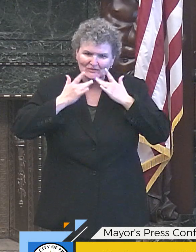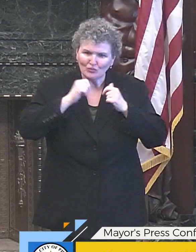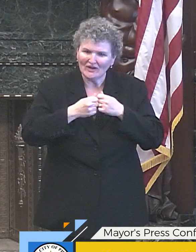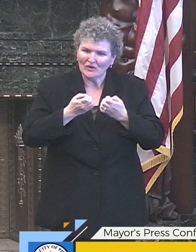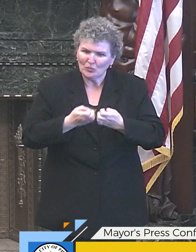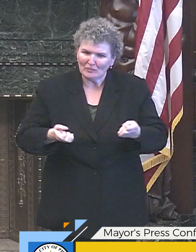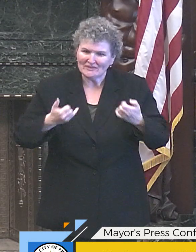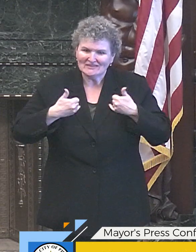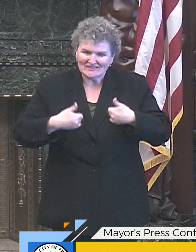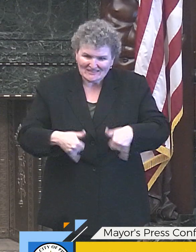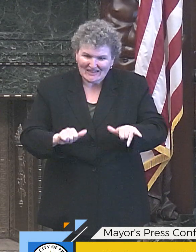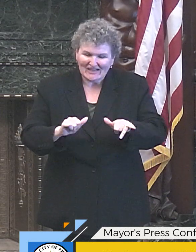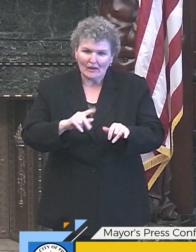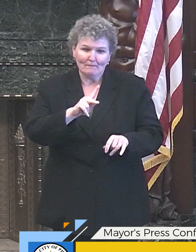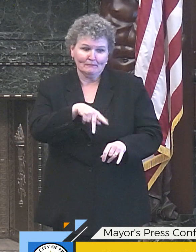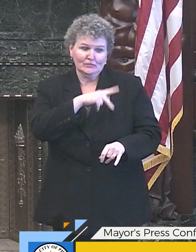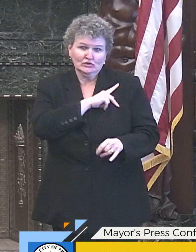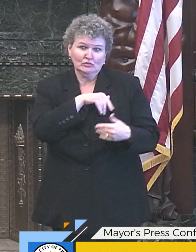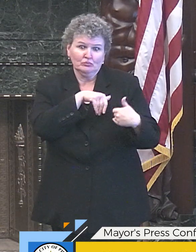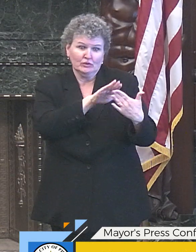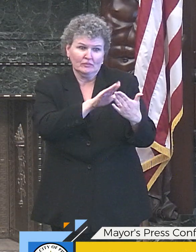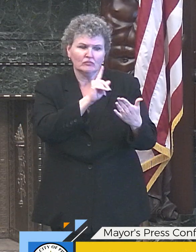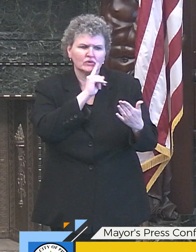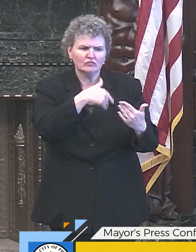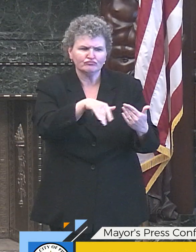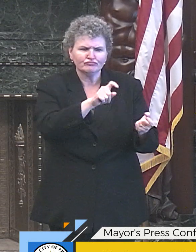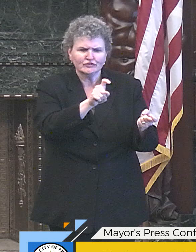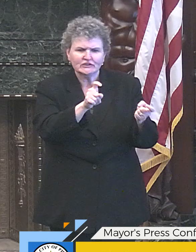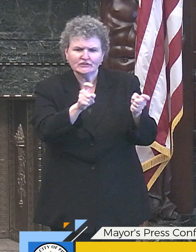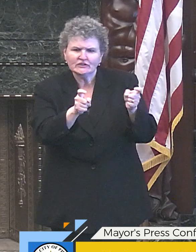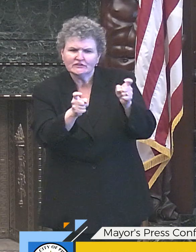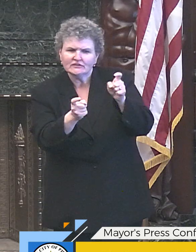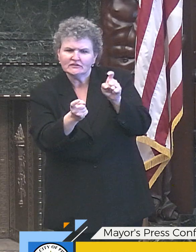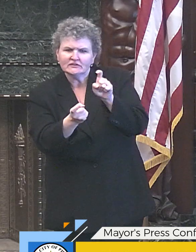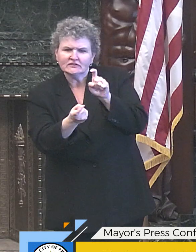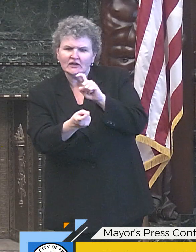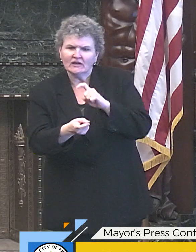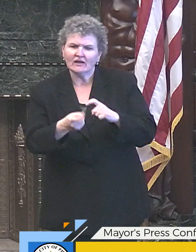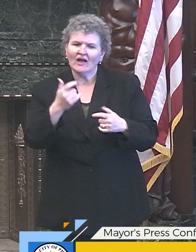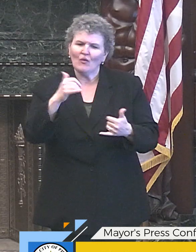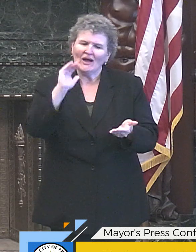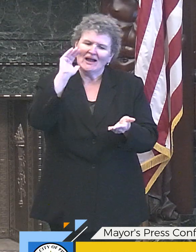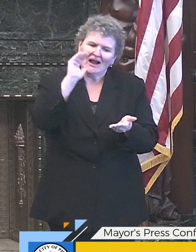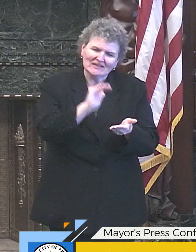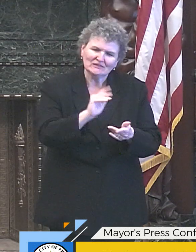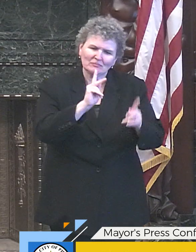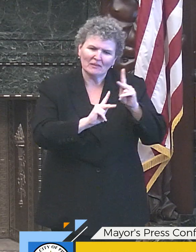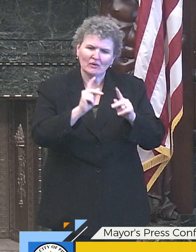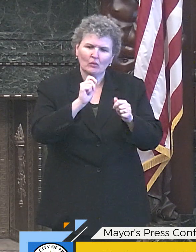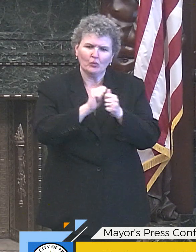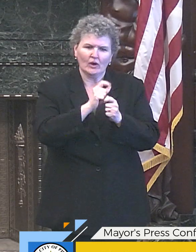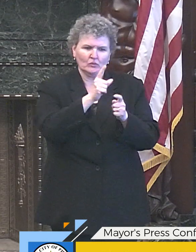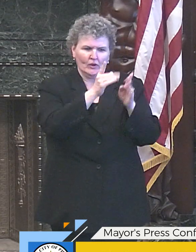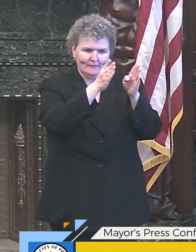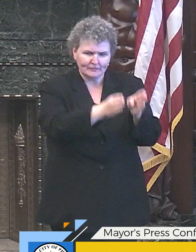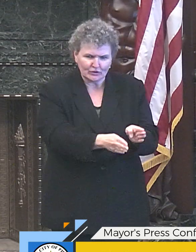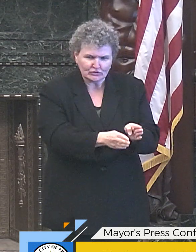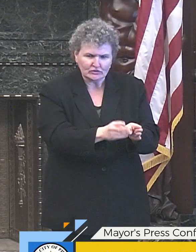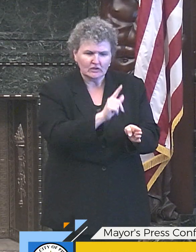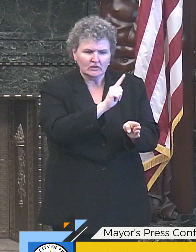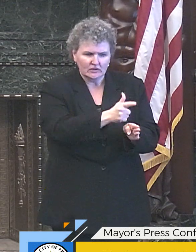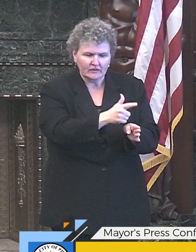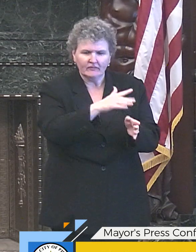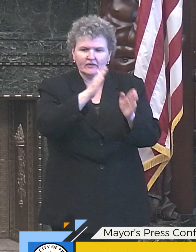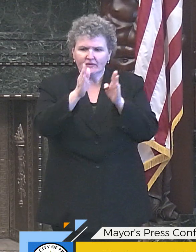their policies, so they're not bringing in as many people to question at a time, and are trying to